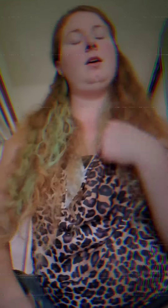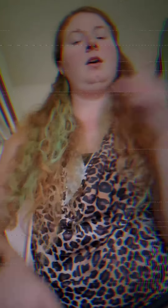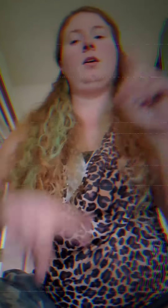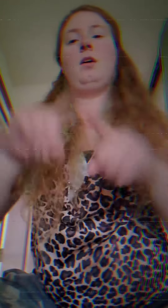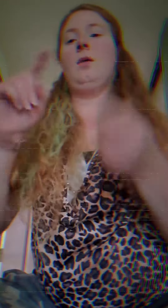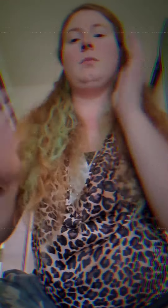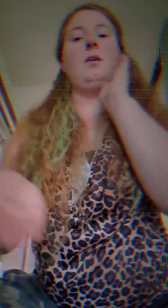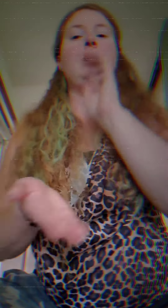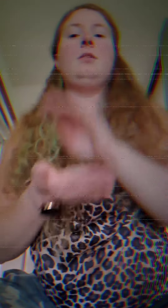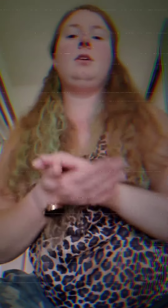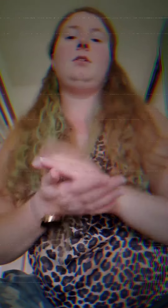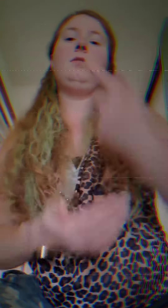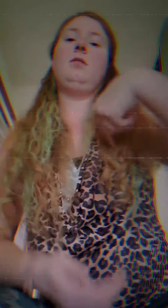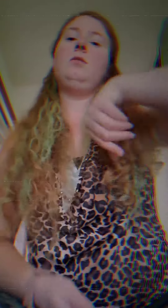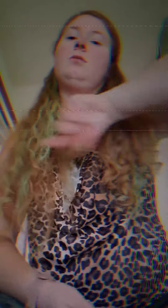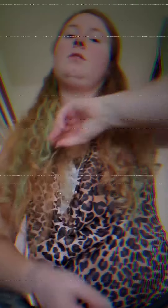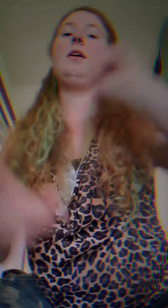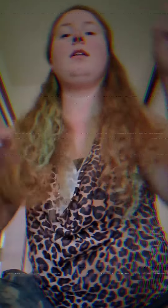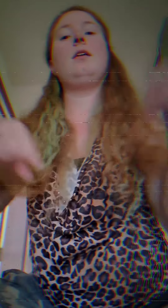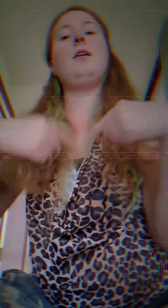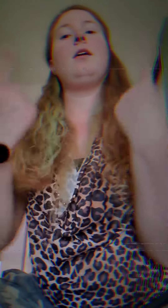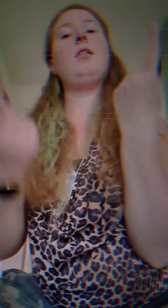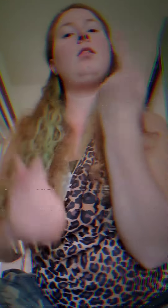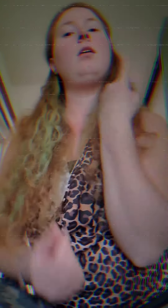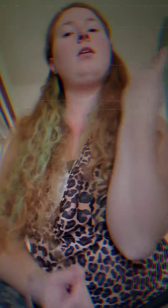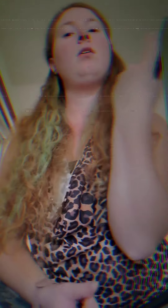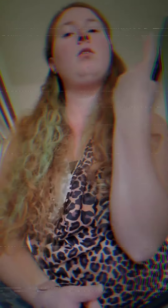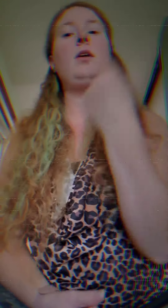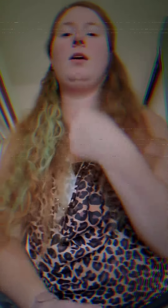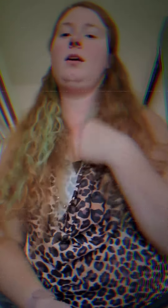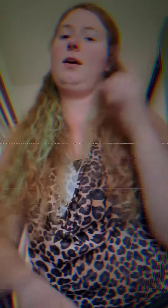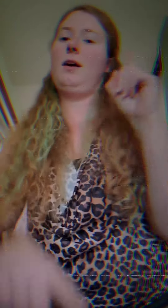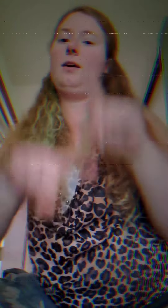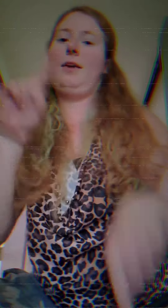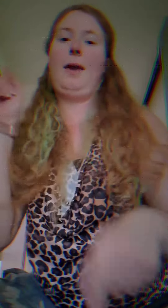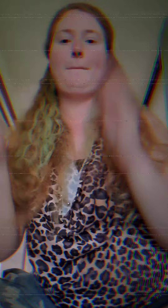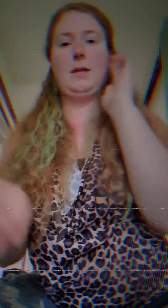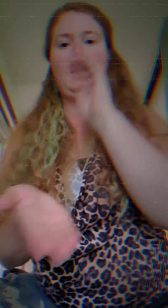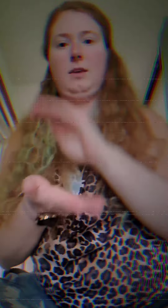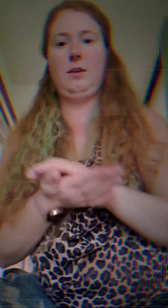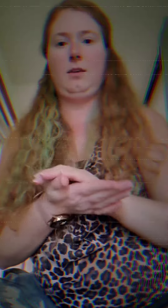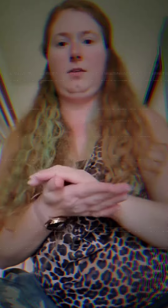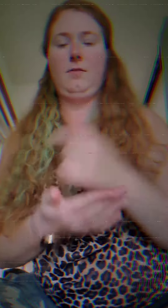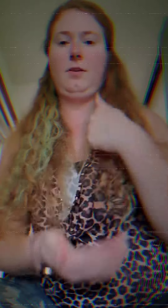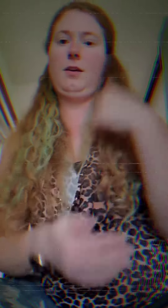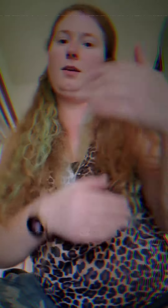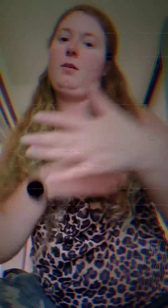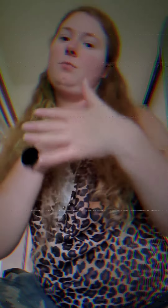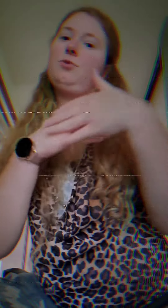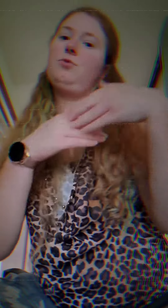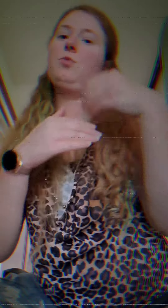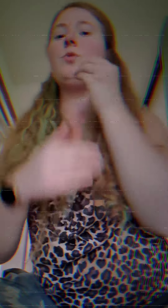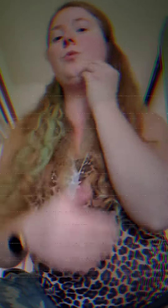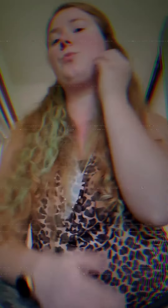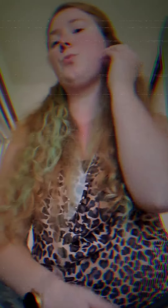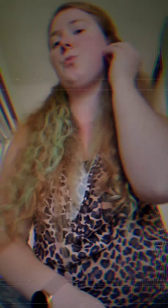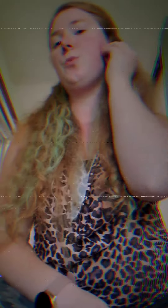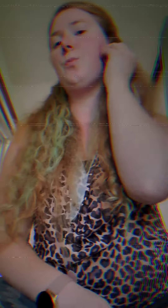I can't believe we're finally alone. I can't believe I almost went home.